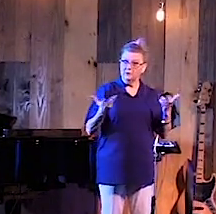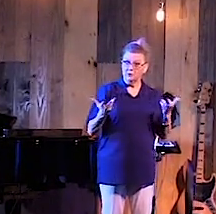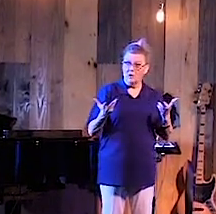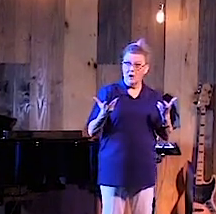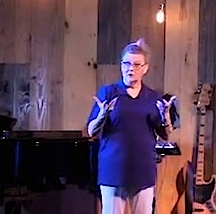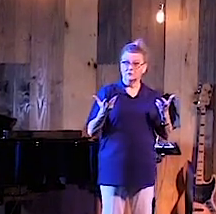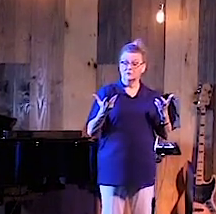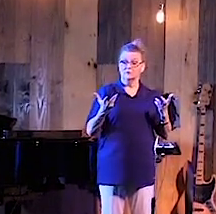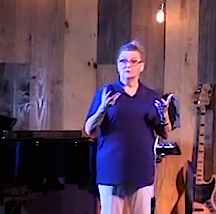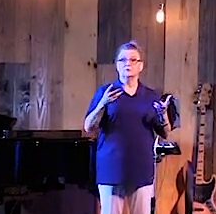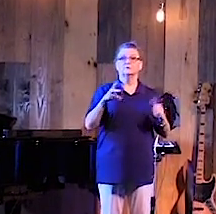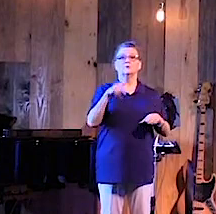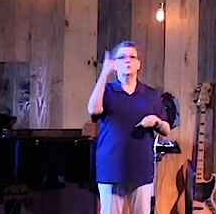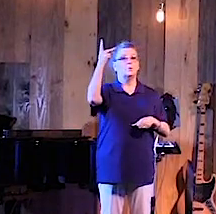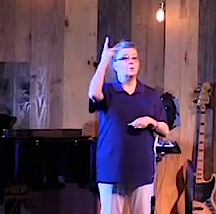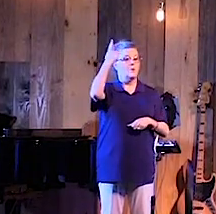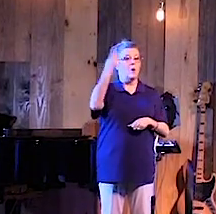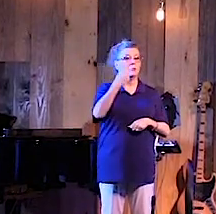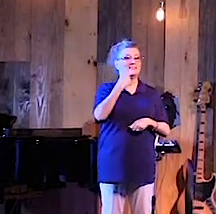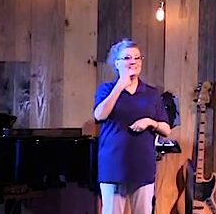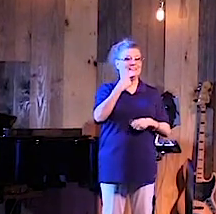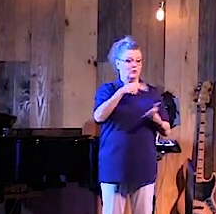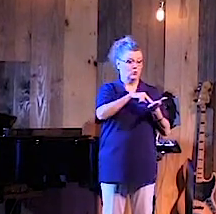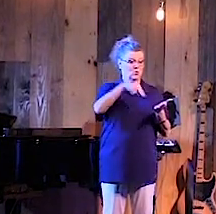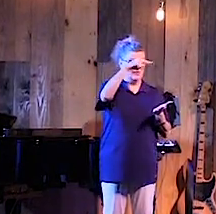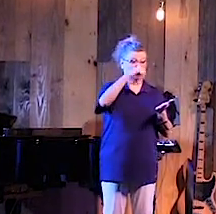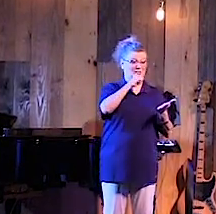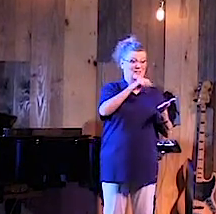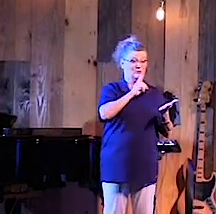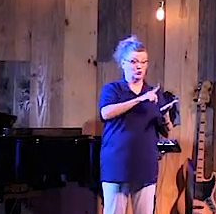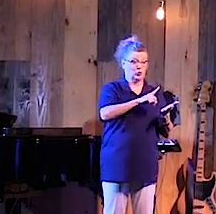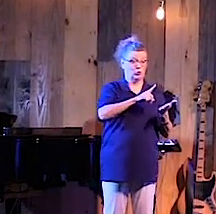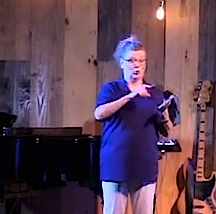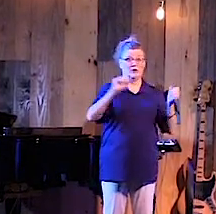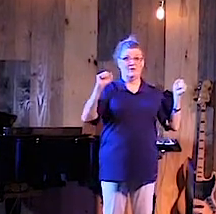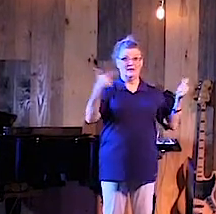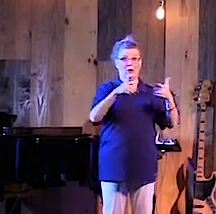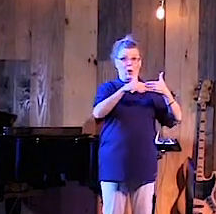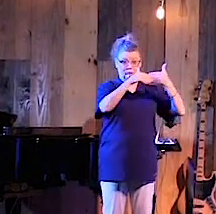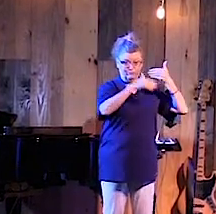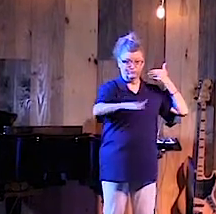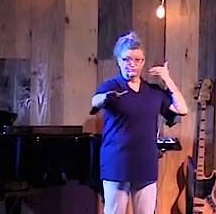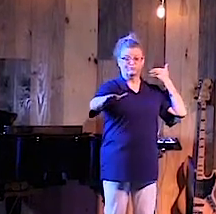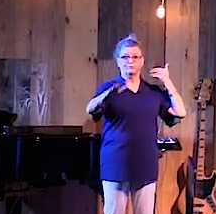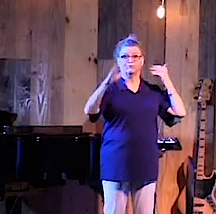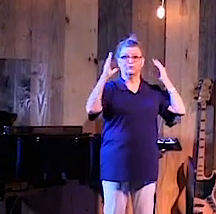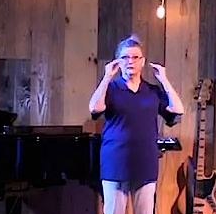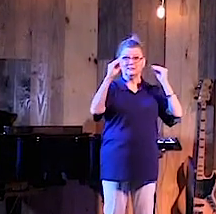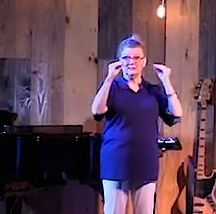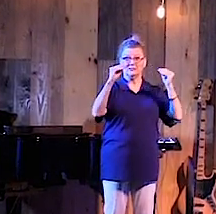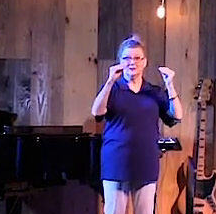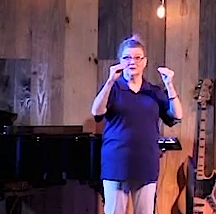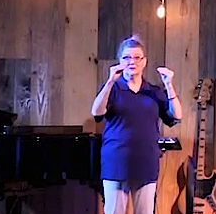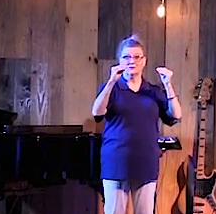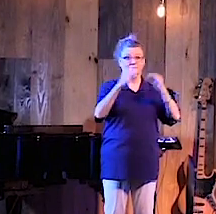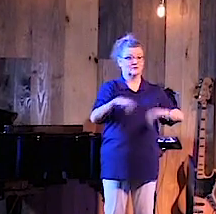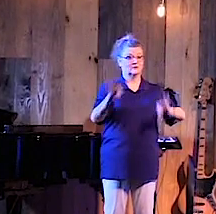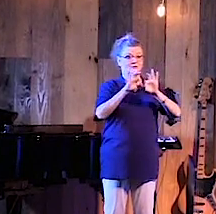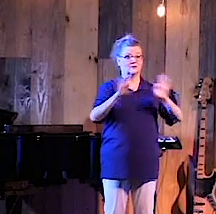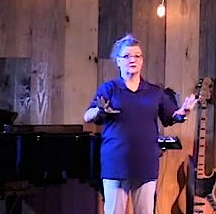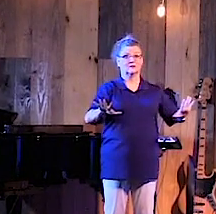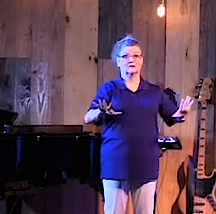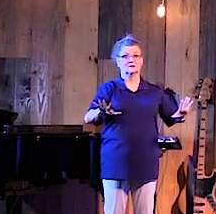that if the resurrection is not true, then everything else that Christianity teaches is worthless. Someone might